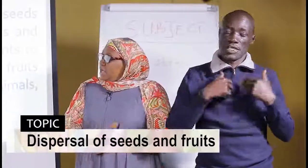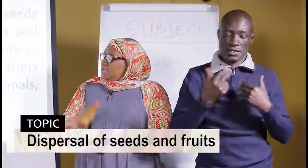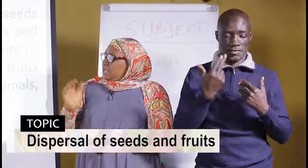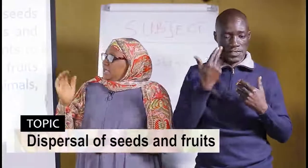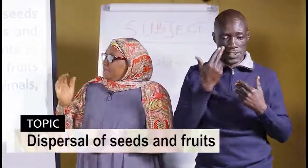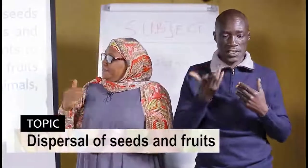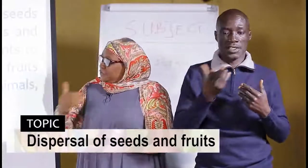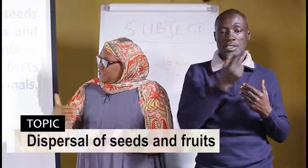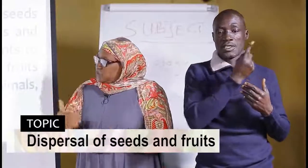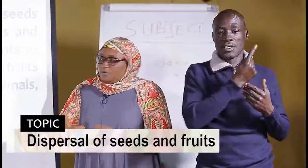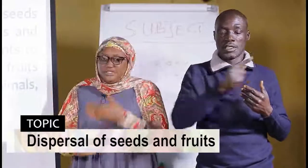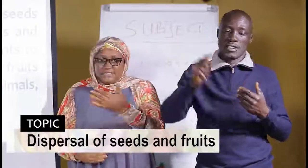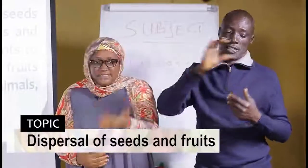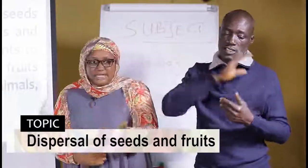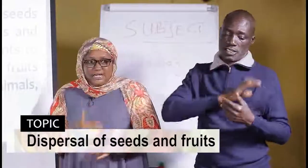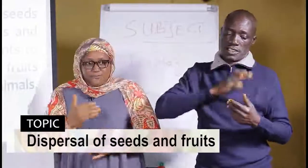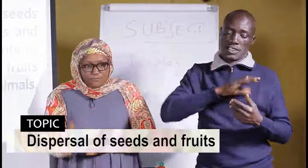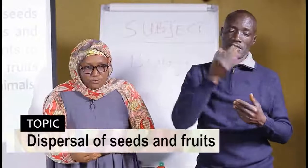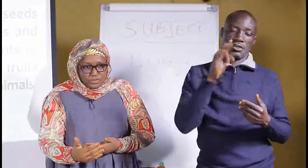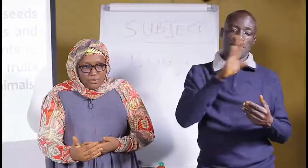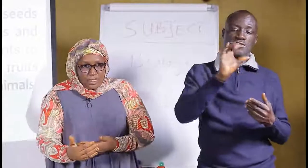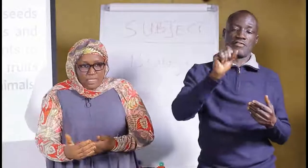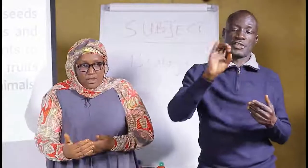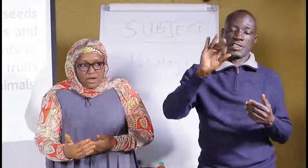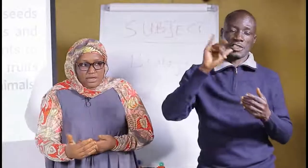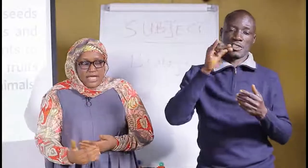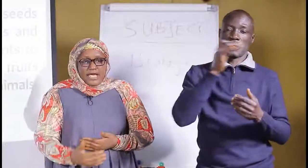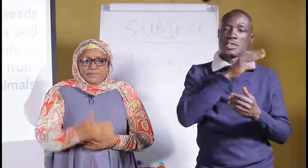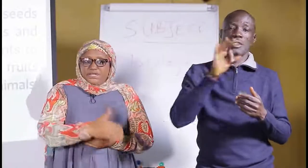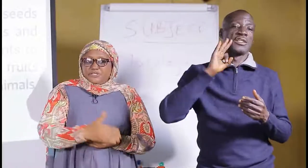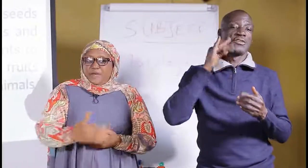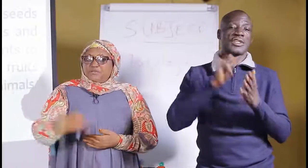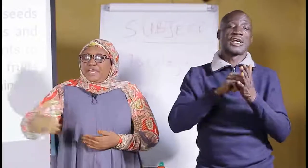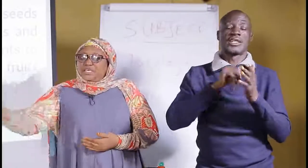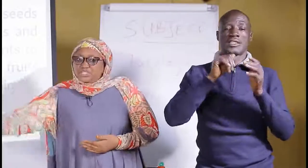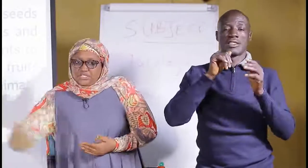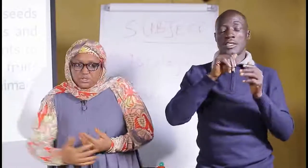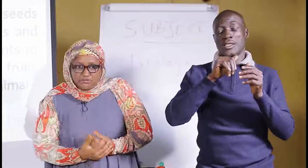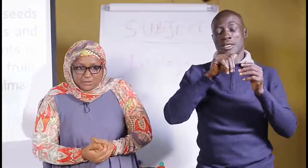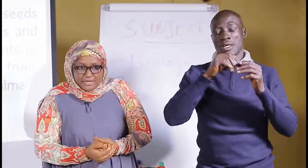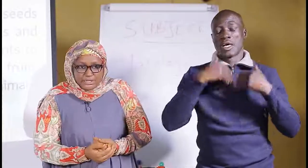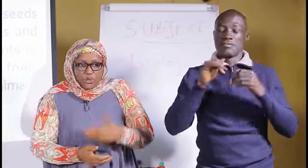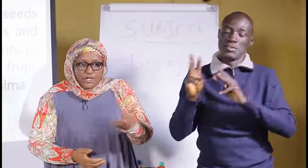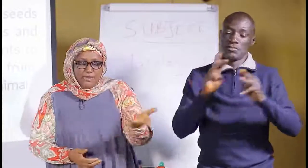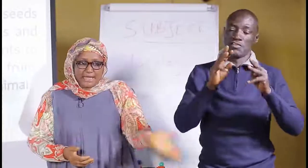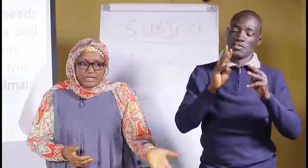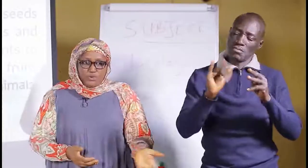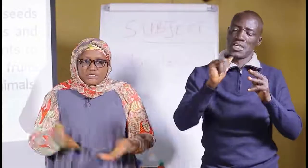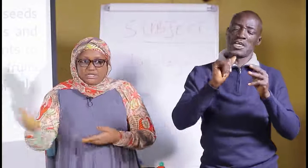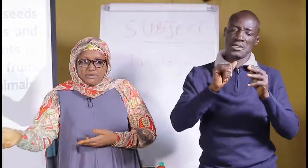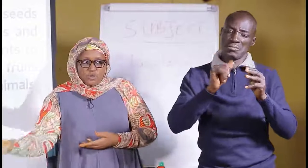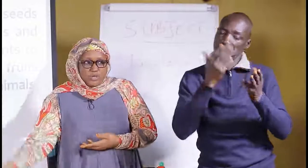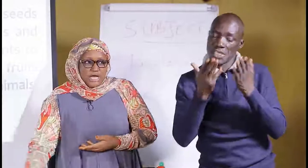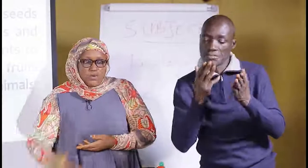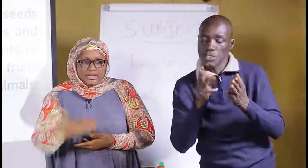seen the features of the seeds and the fruits that are being dispersed by each agent of dispersal. Wind by light